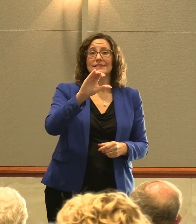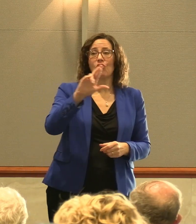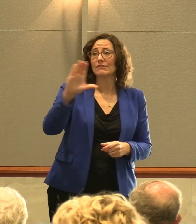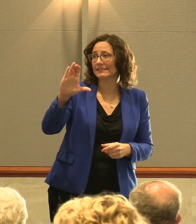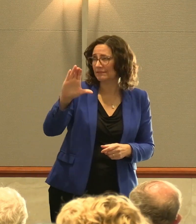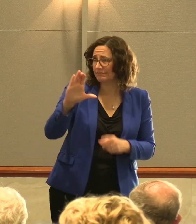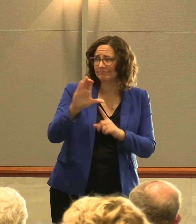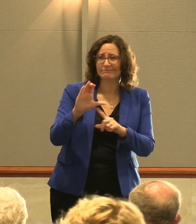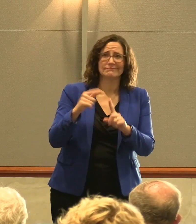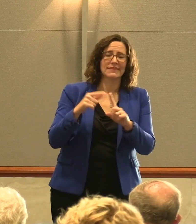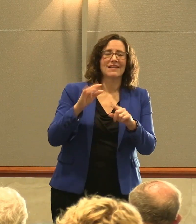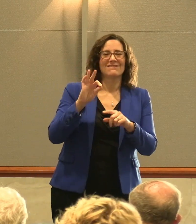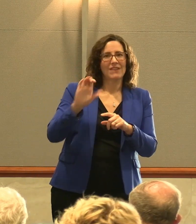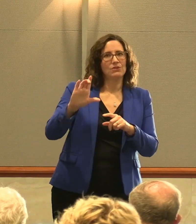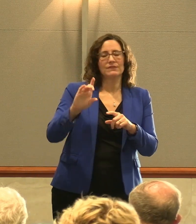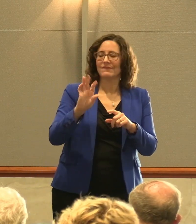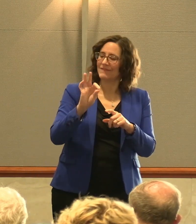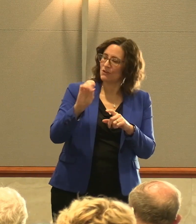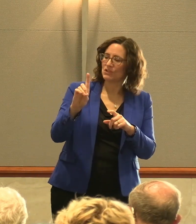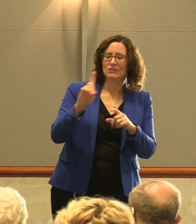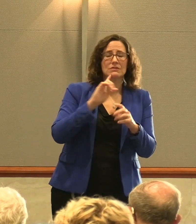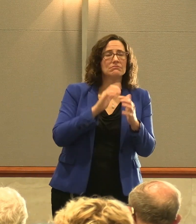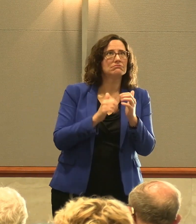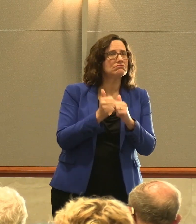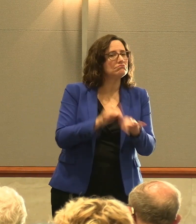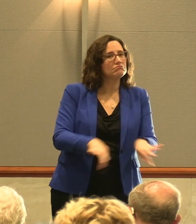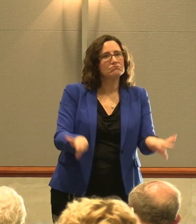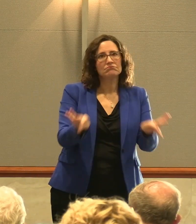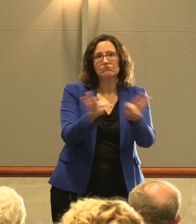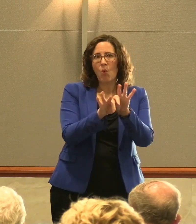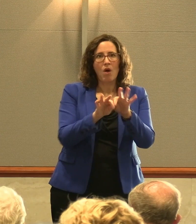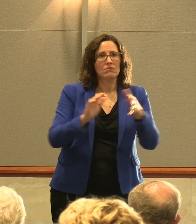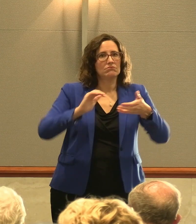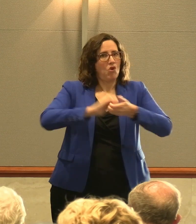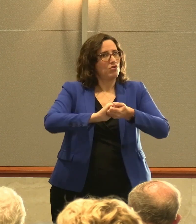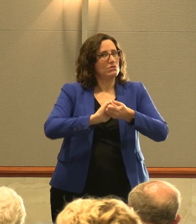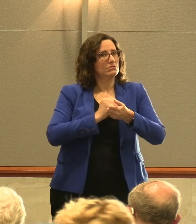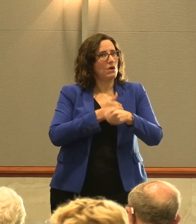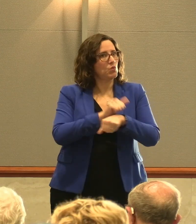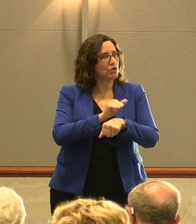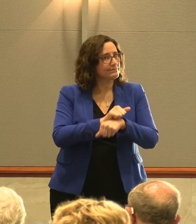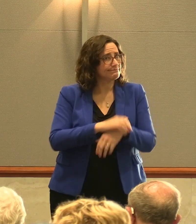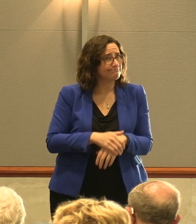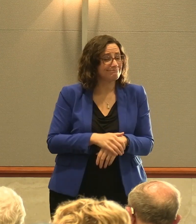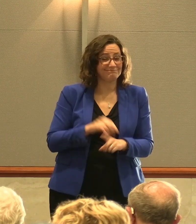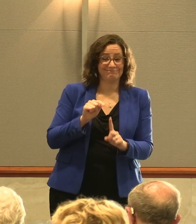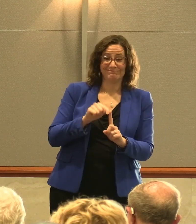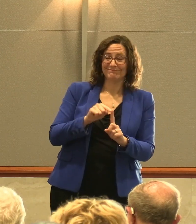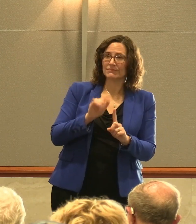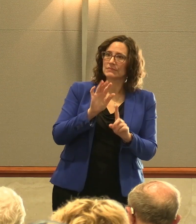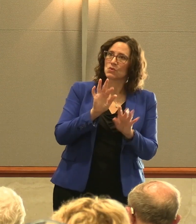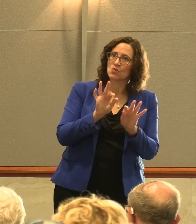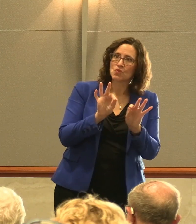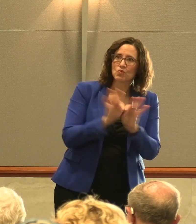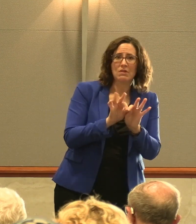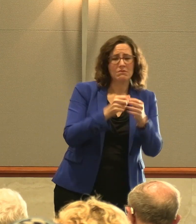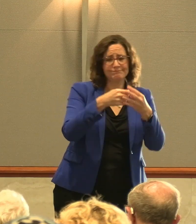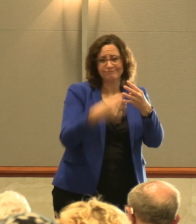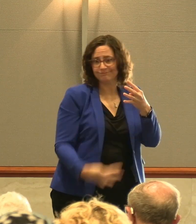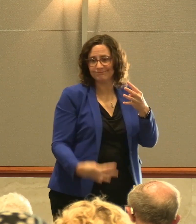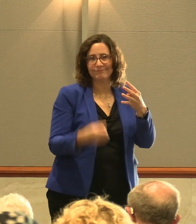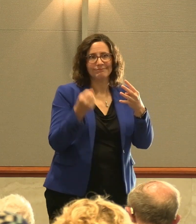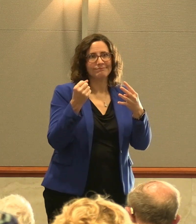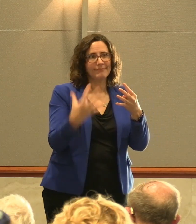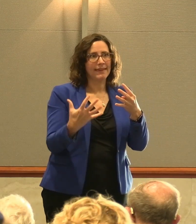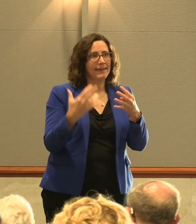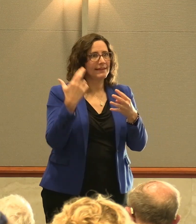JCRC is one of the Federation's most vital partners in the work that we do. They are critical in so many different ways, and not